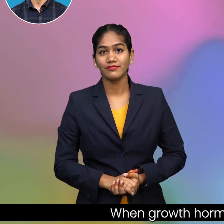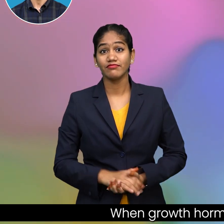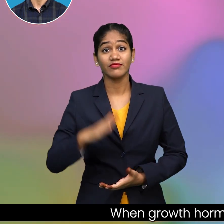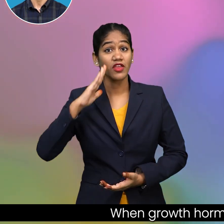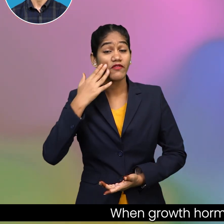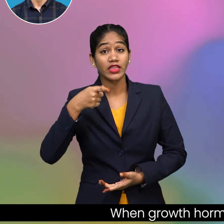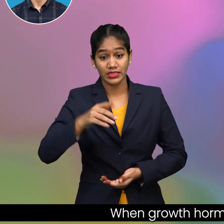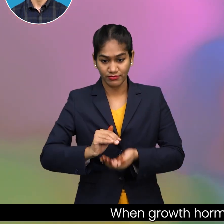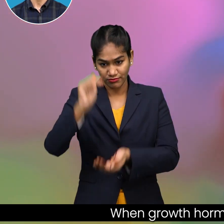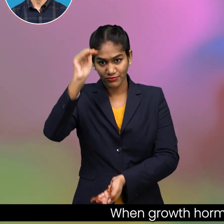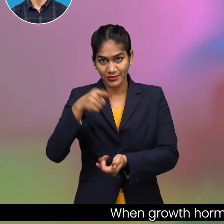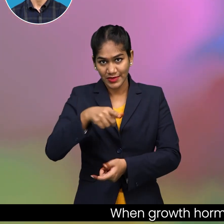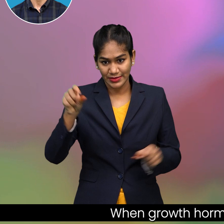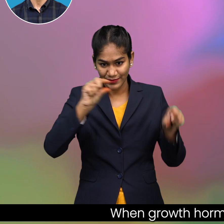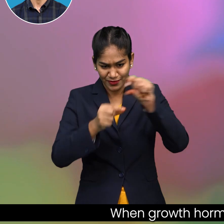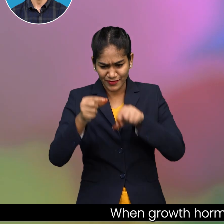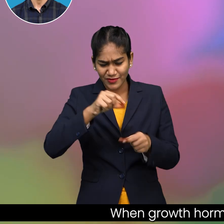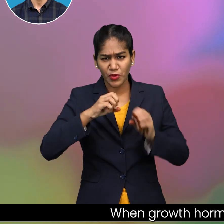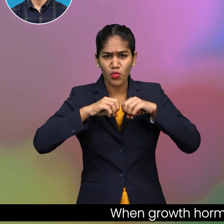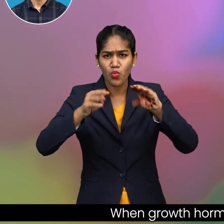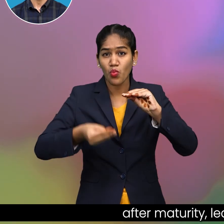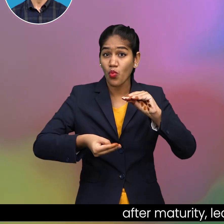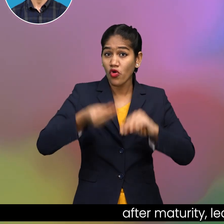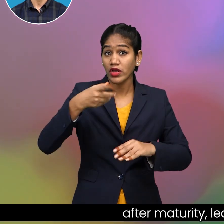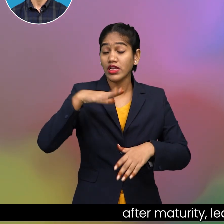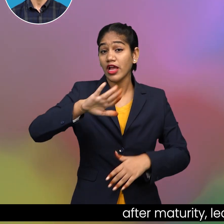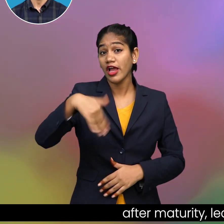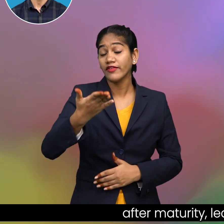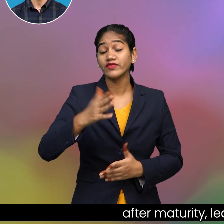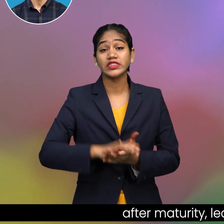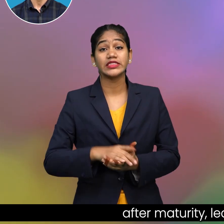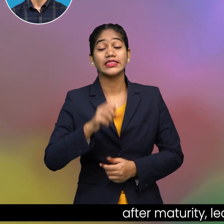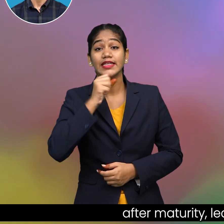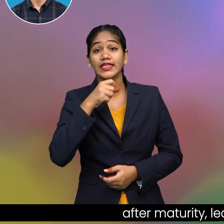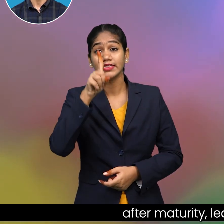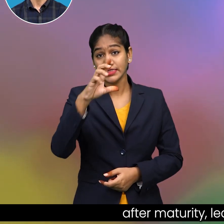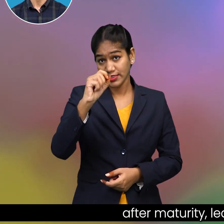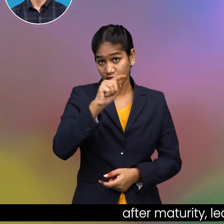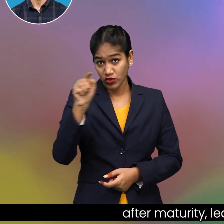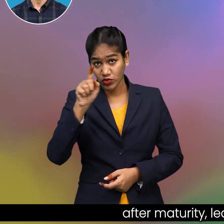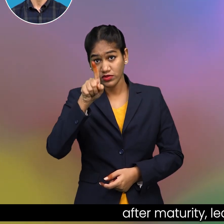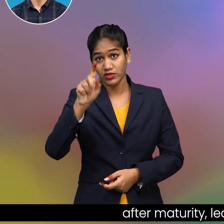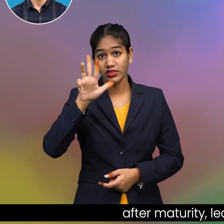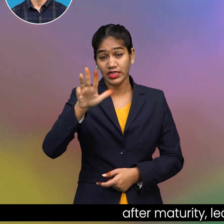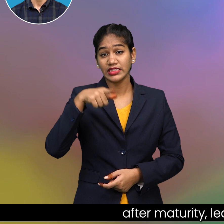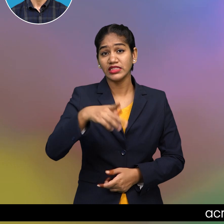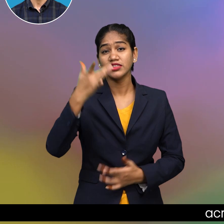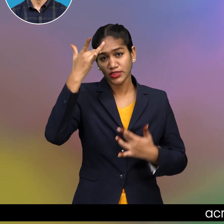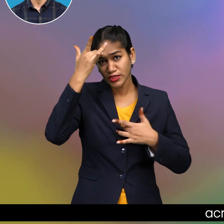When growth hormone is secreted in excess after maturity, leads to disorder